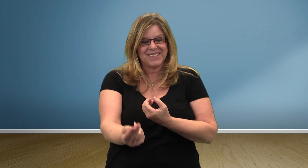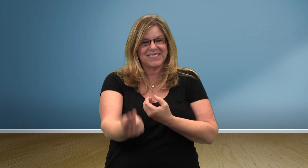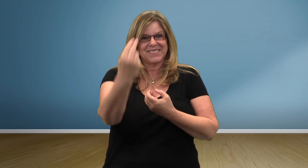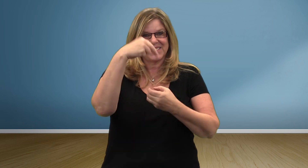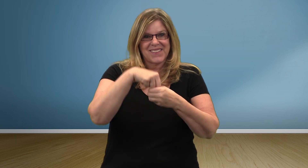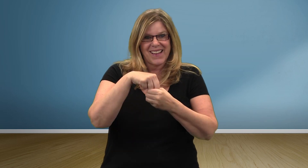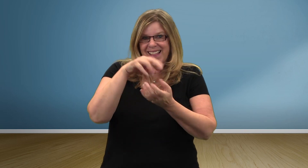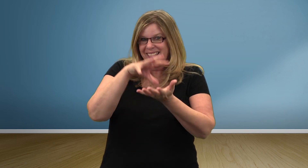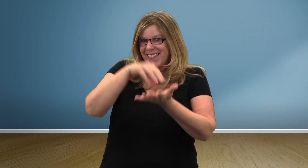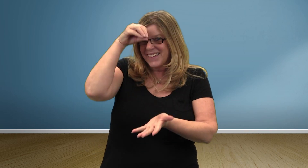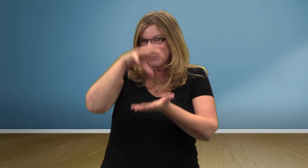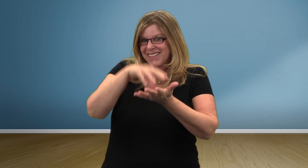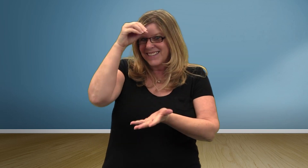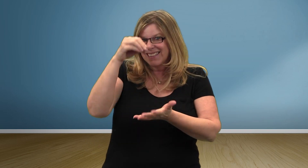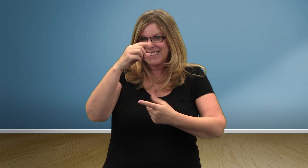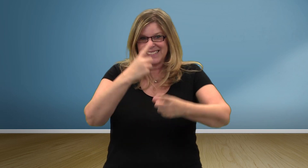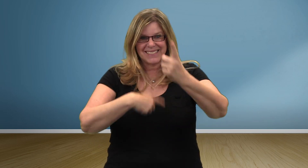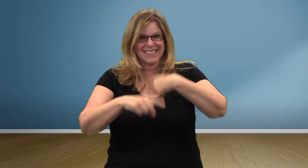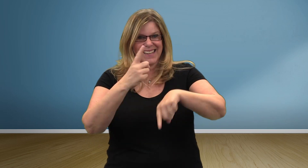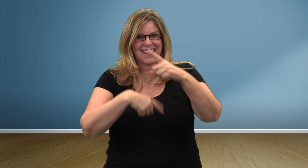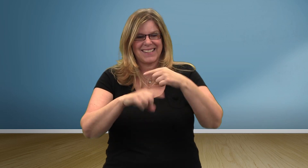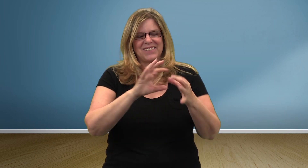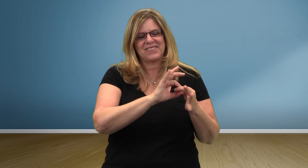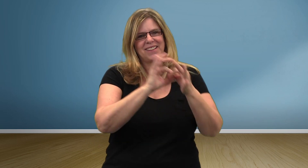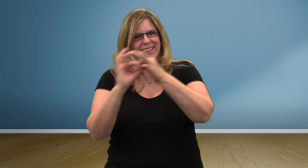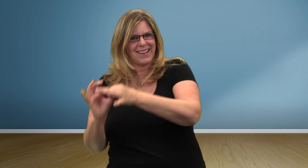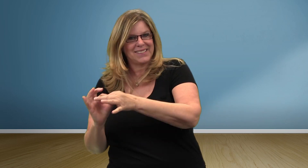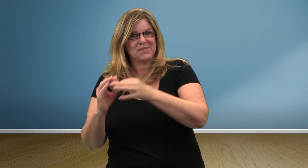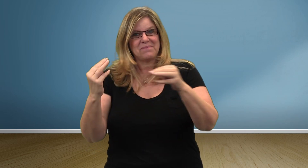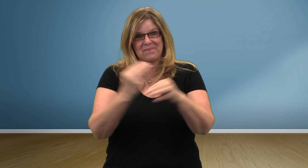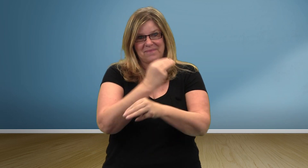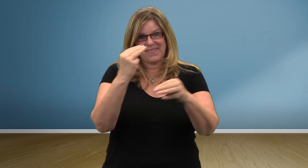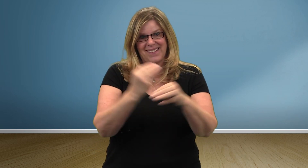Now join us in learning the signs related to math.